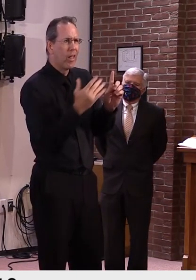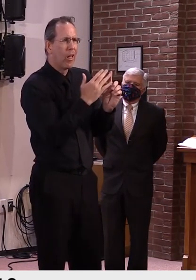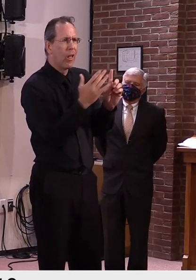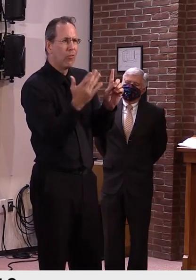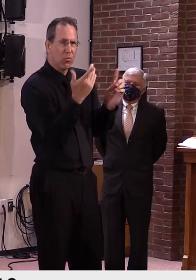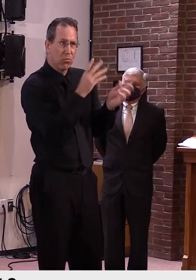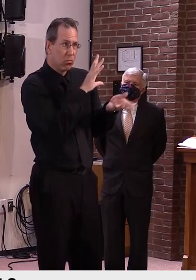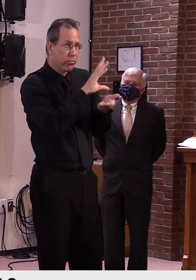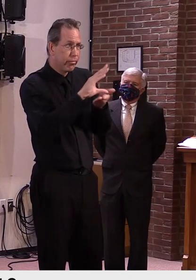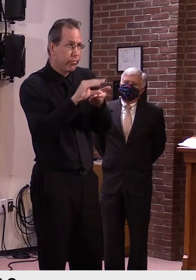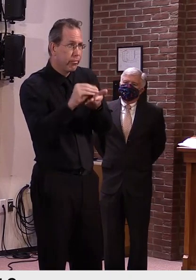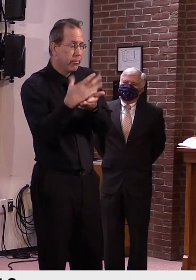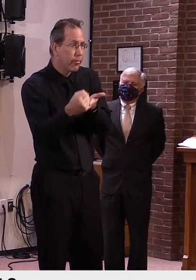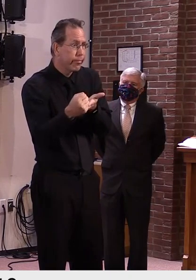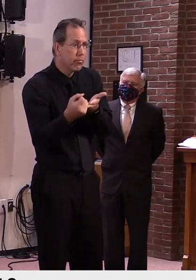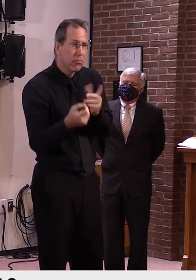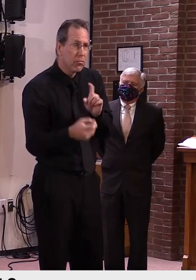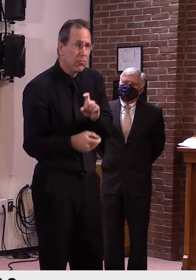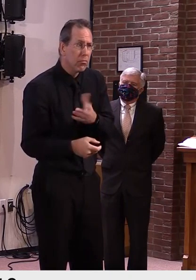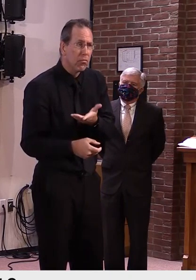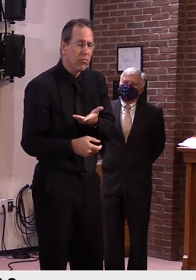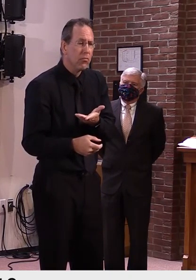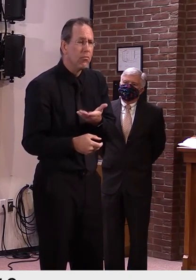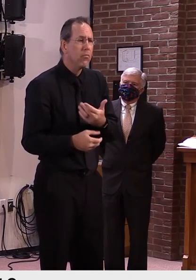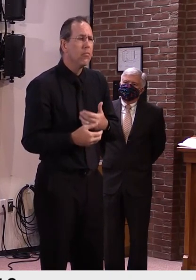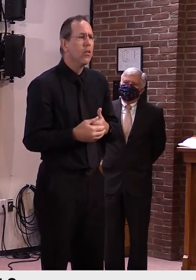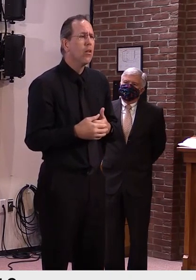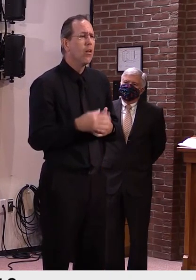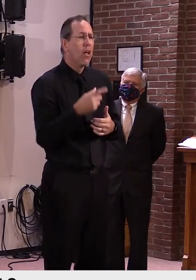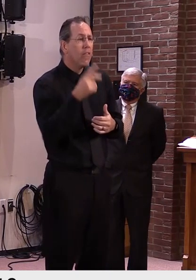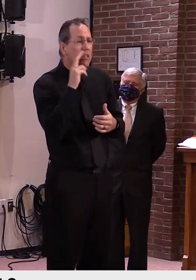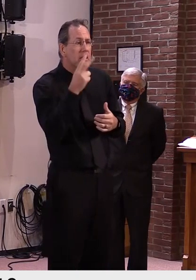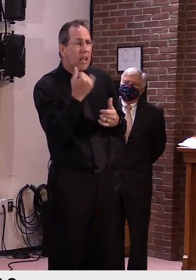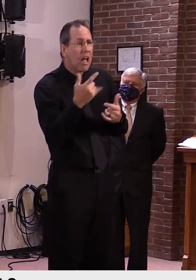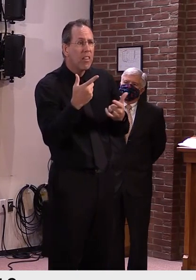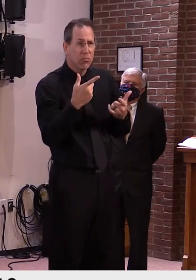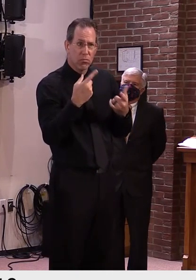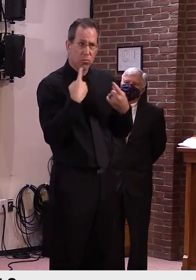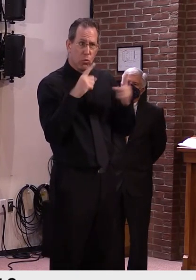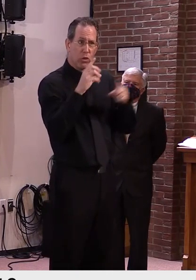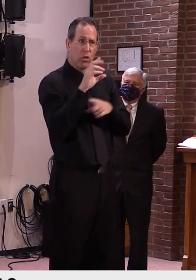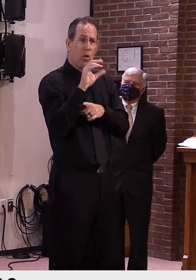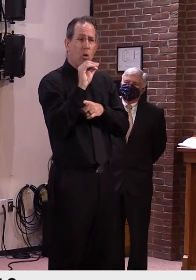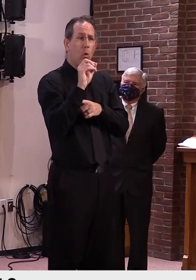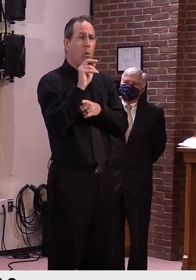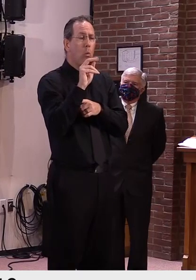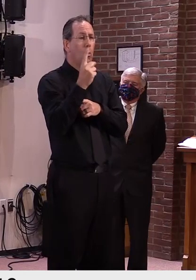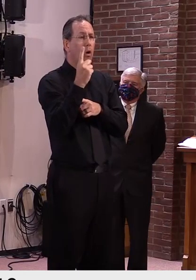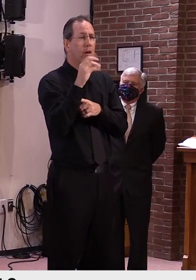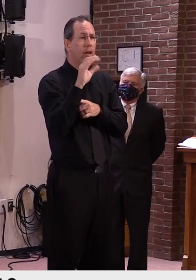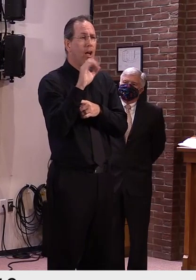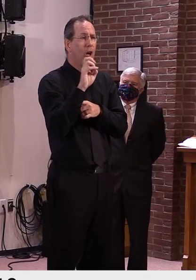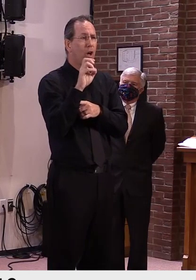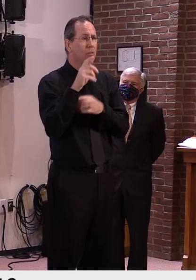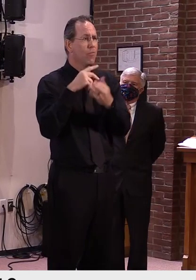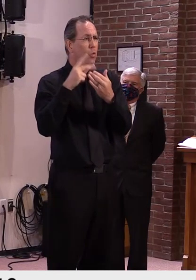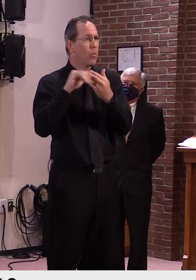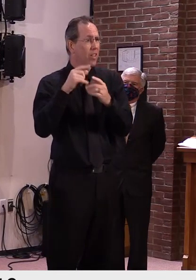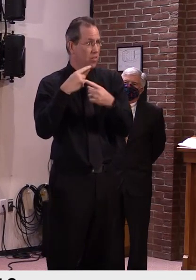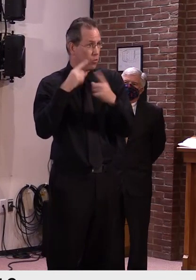last time from 2013 until now? Yeah, Ham, good question. We've made